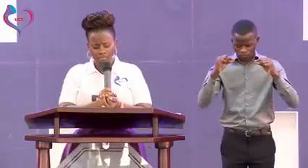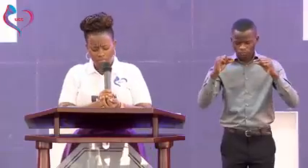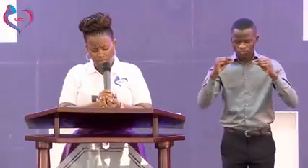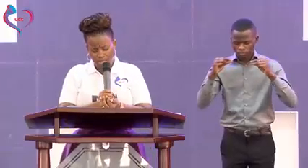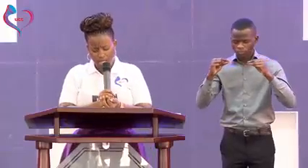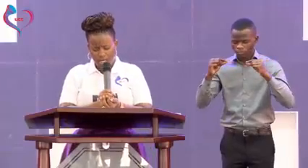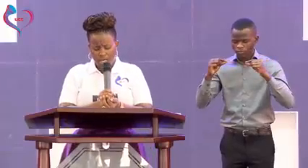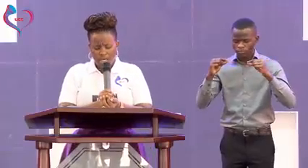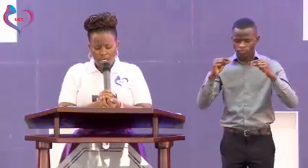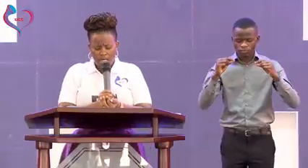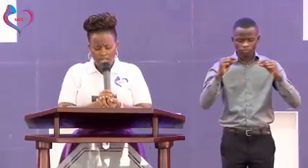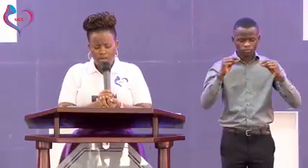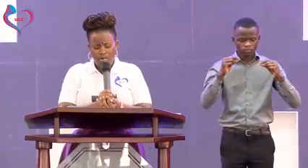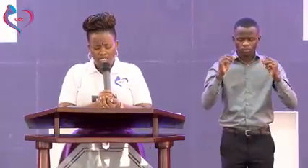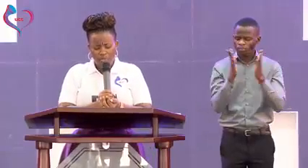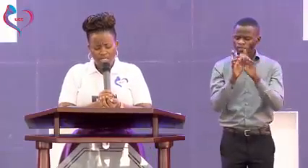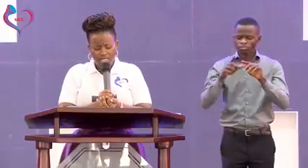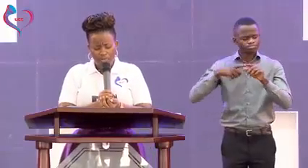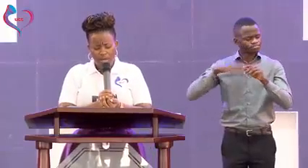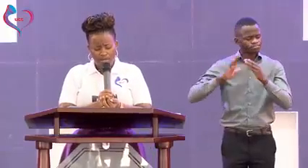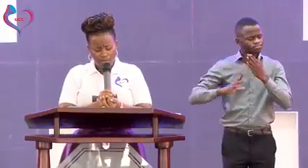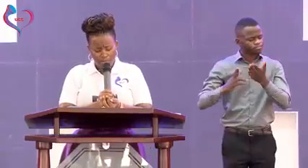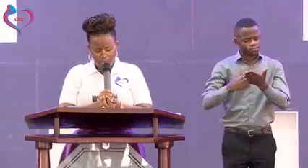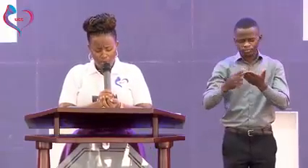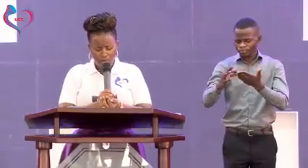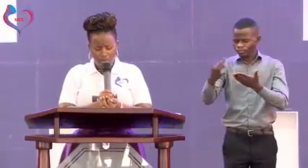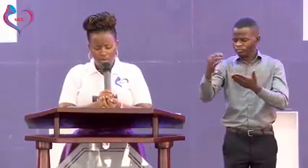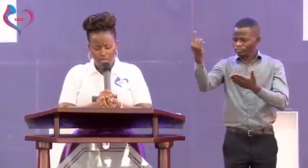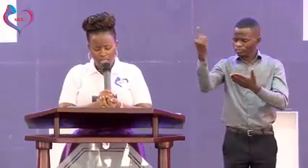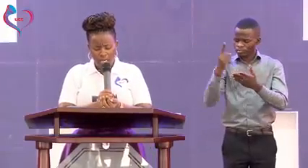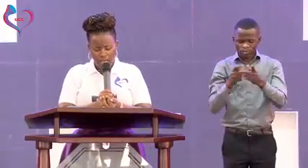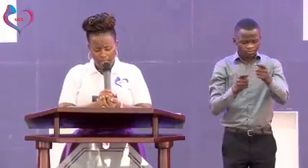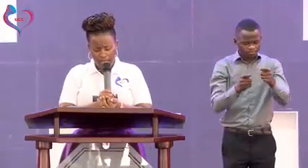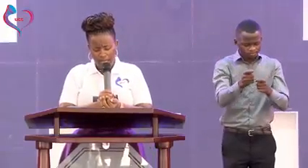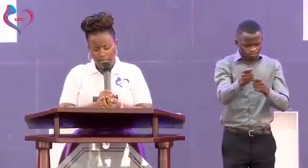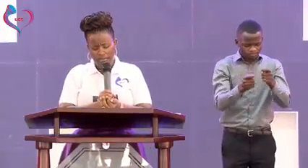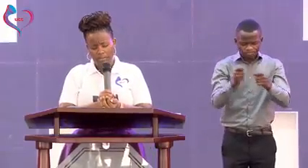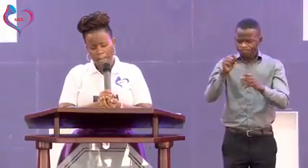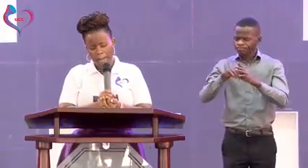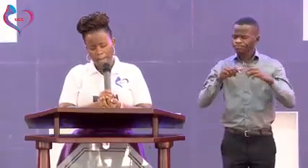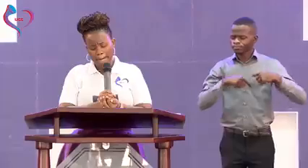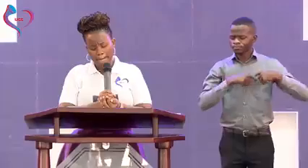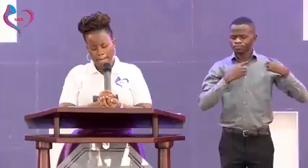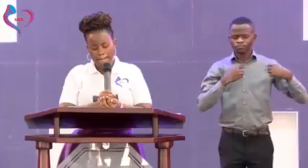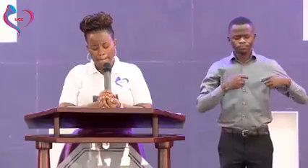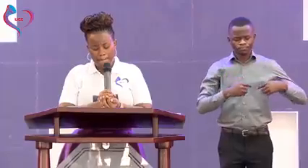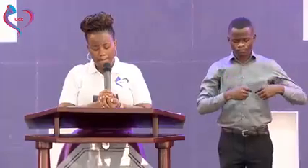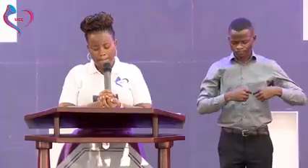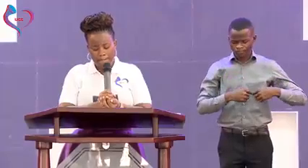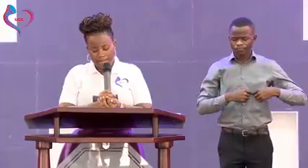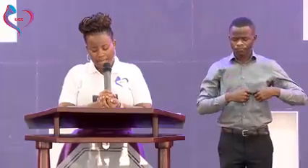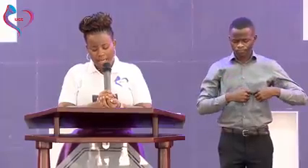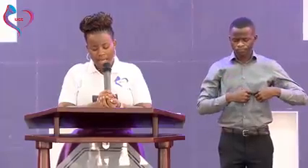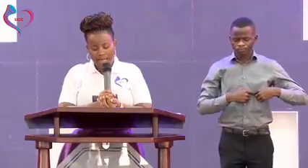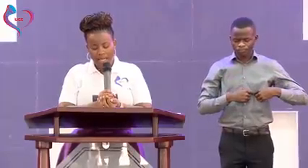fetu sobolo kumanya chigambo cho. Let your Holy Spirit expound more in our hearts. Leko moyo mtu kuvu agazwe